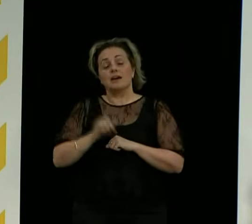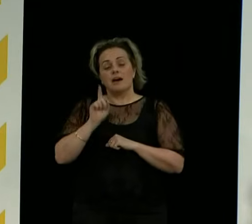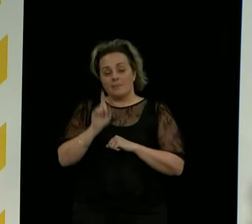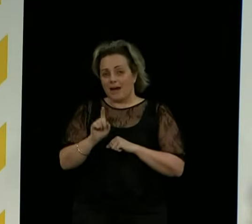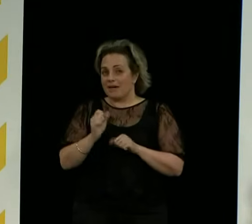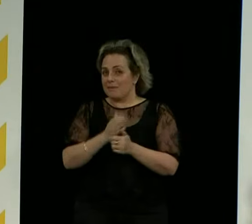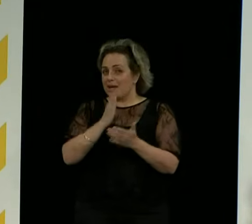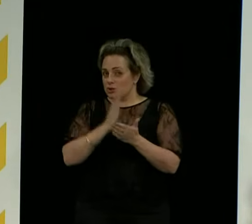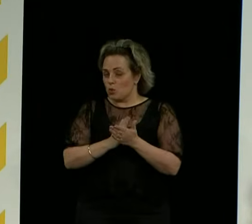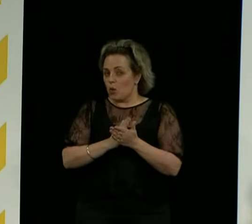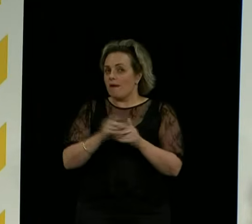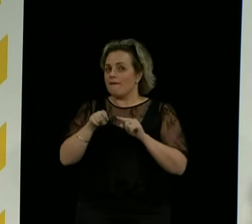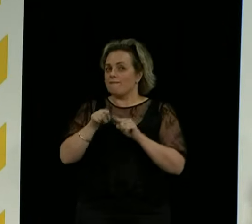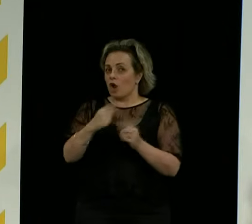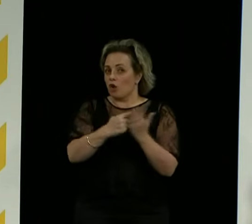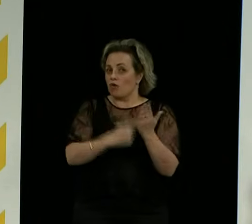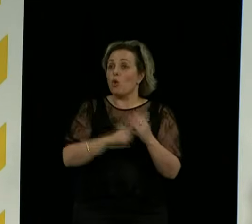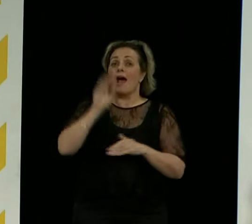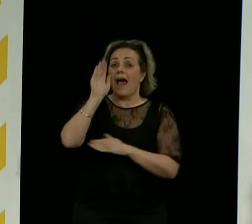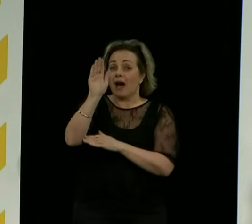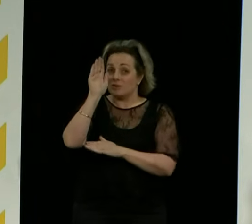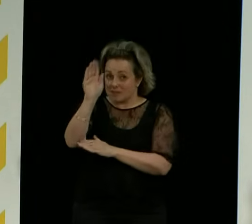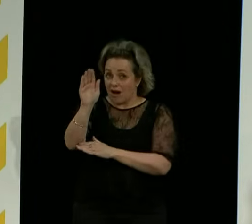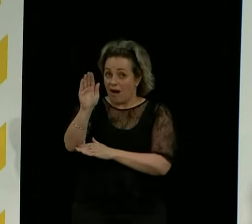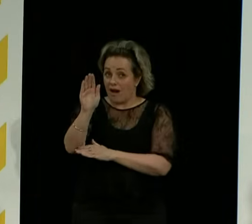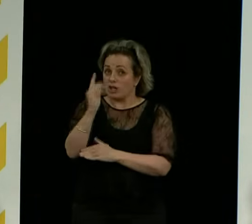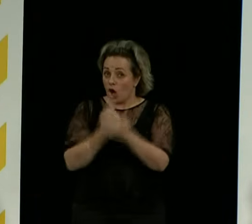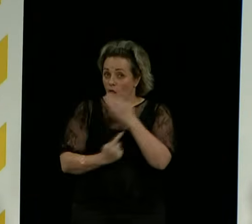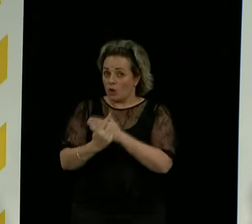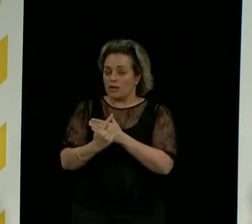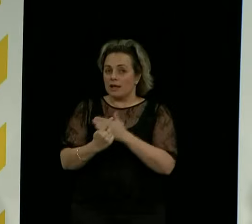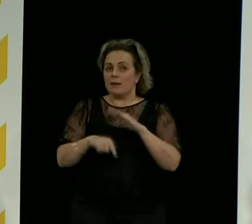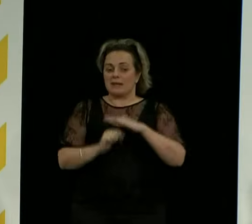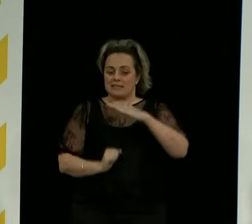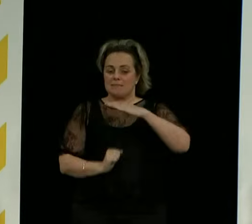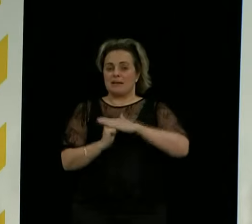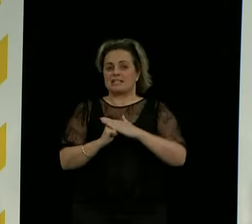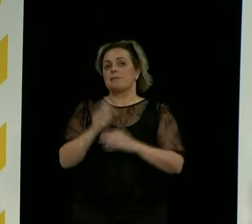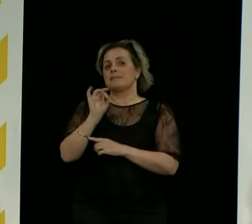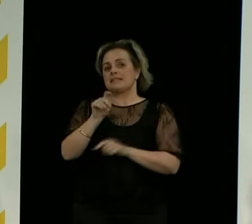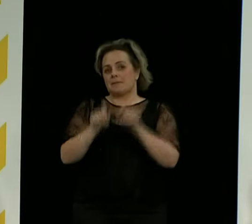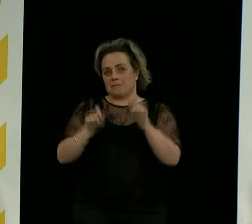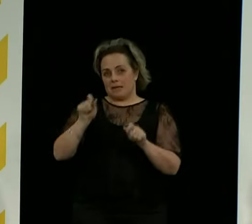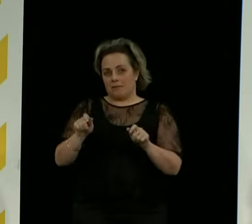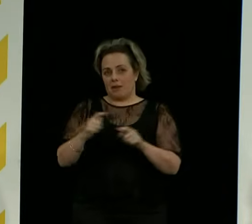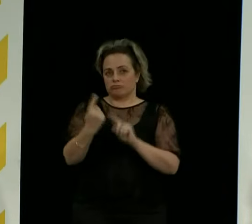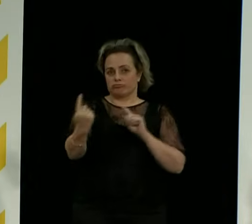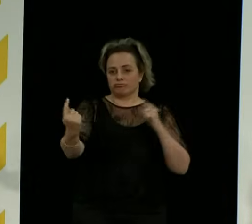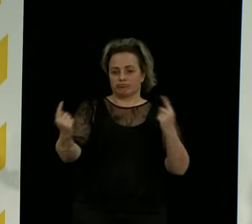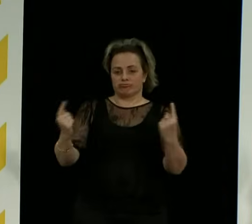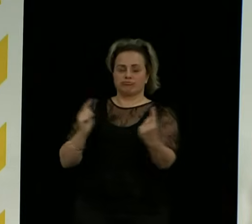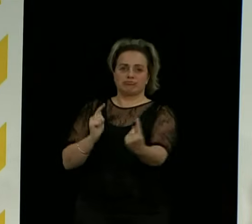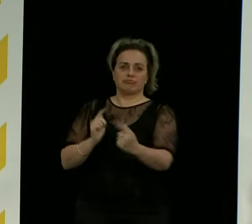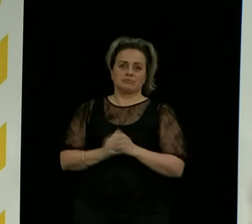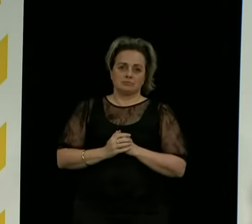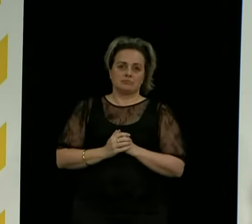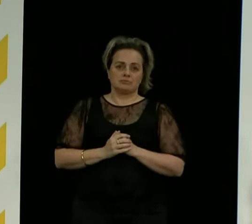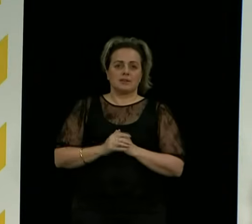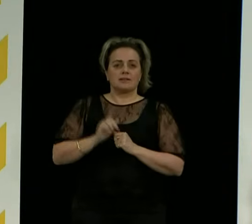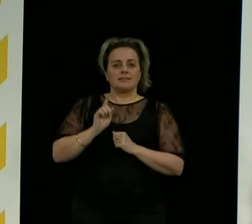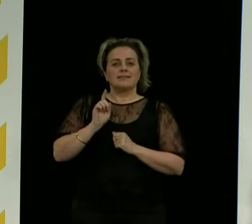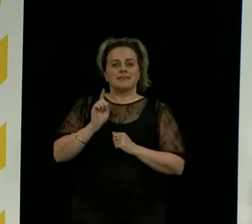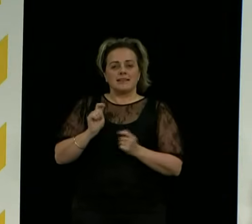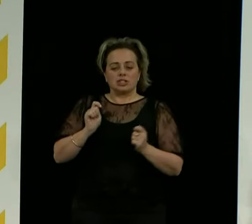with the rule of being outside and keeping it to 10 people physically distanced. This is the first phase of our